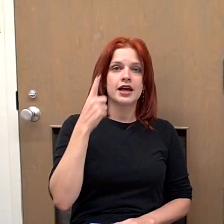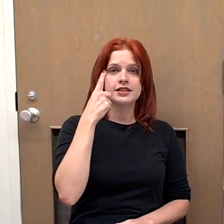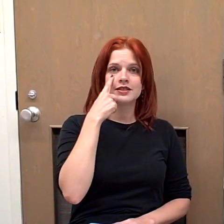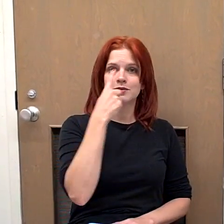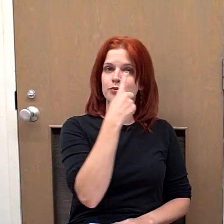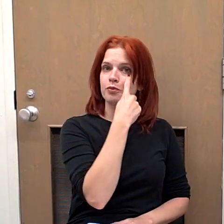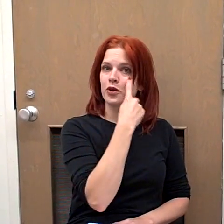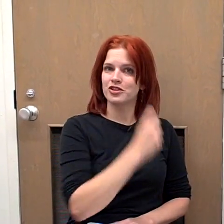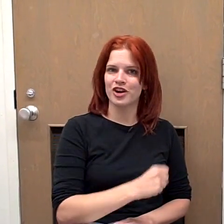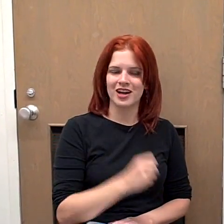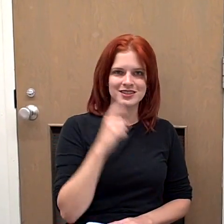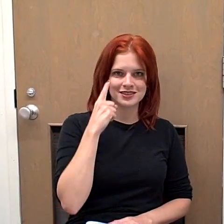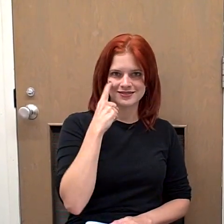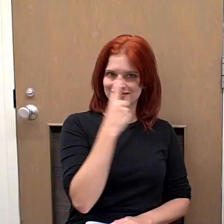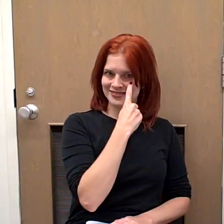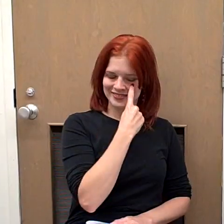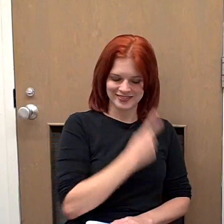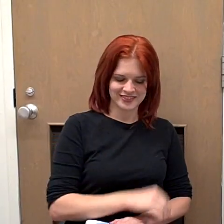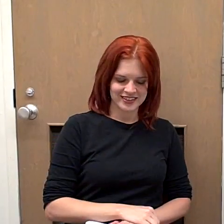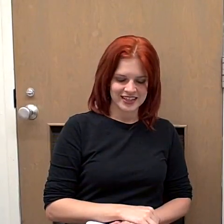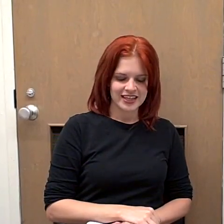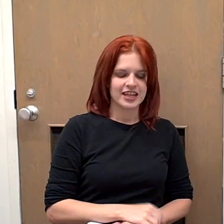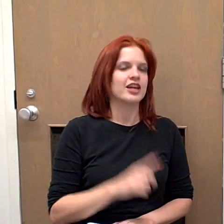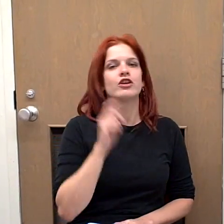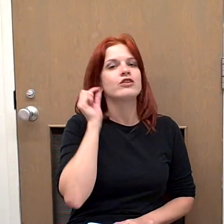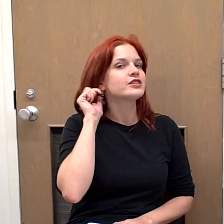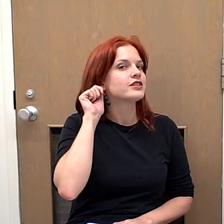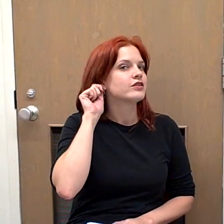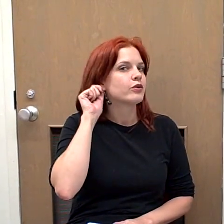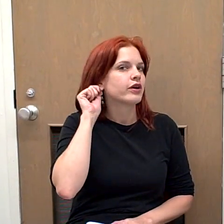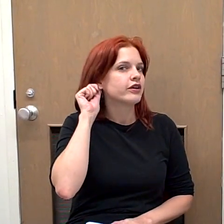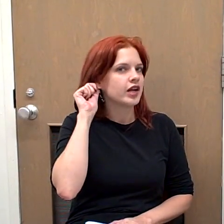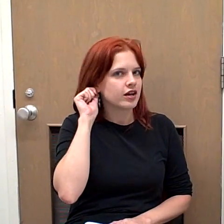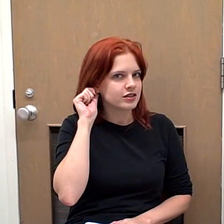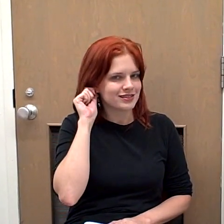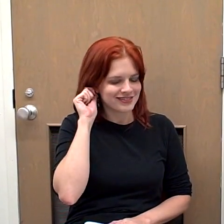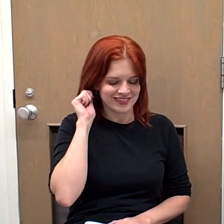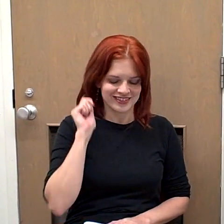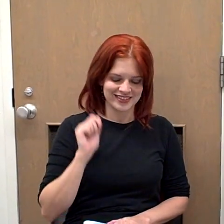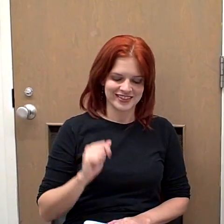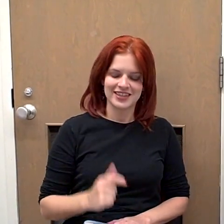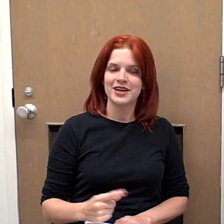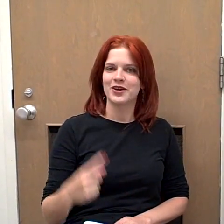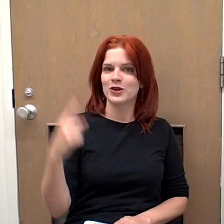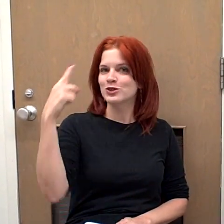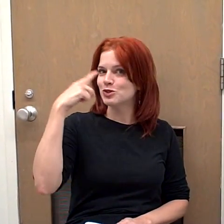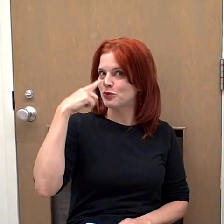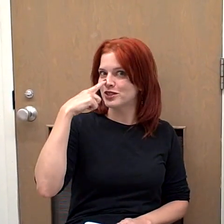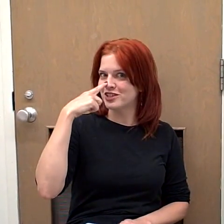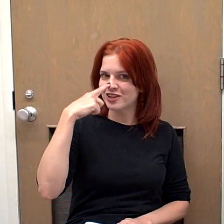Eyes, point to your eyes. Ears, wiggle your ears. Nose, point to your